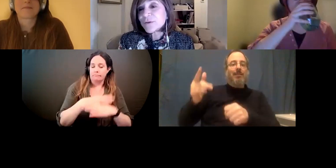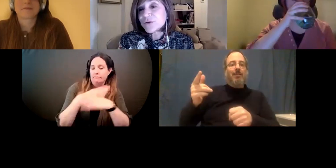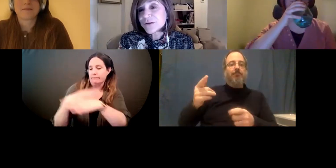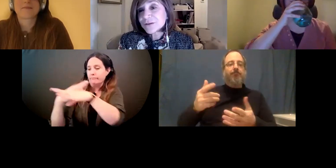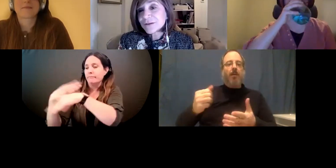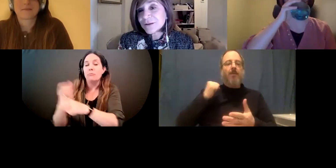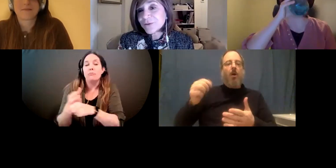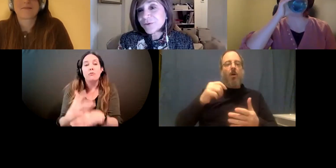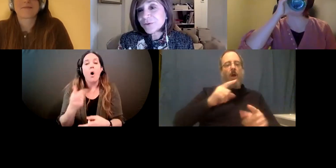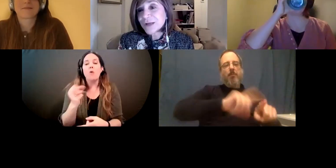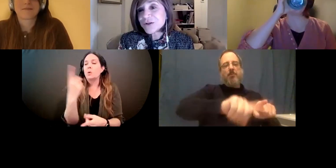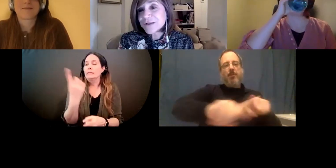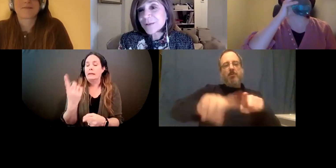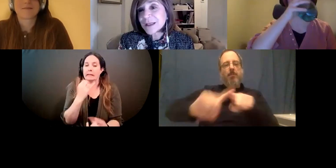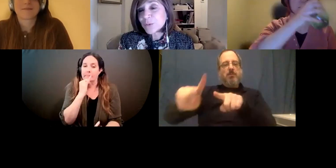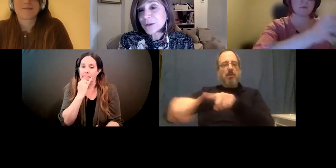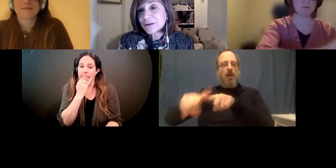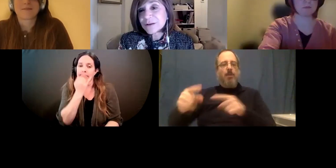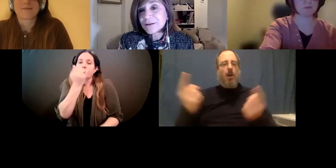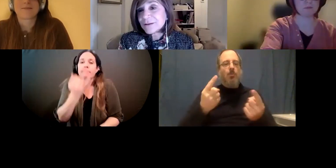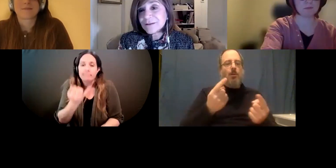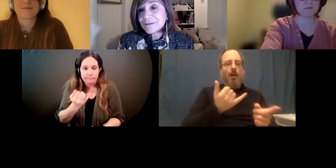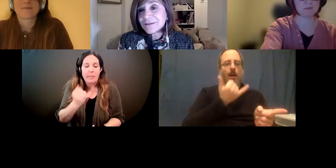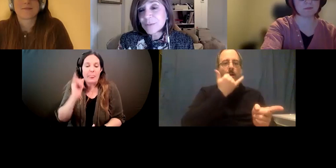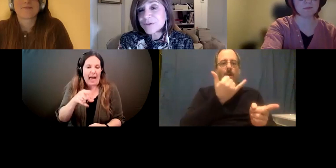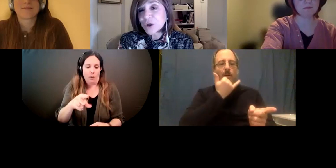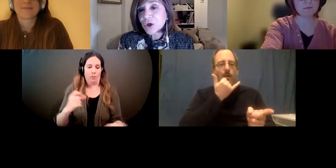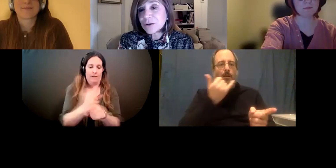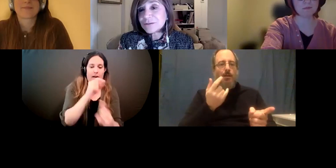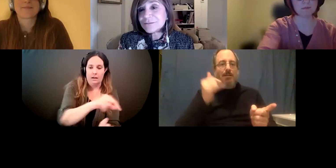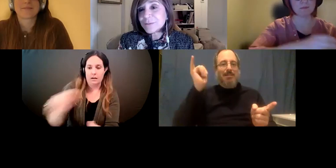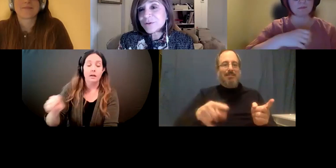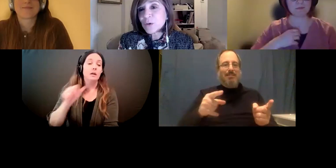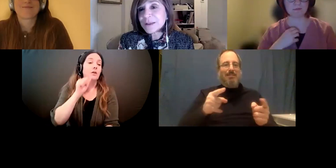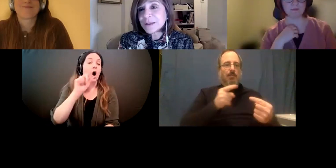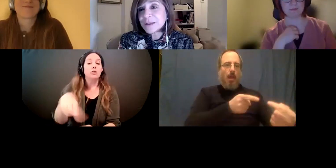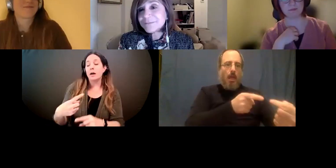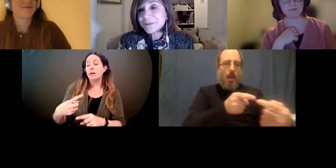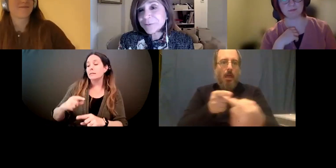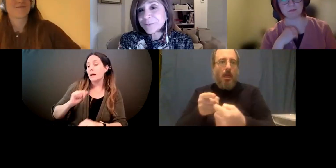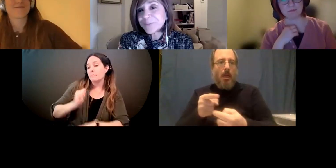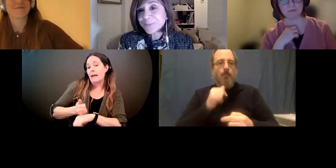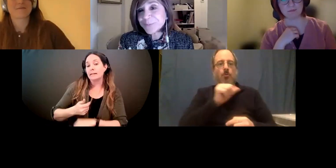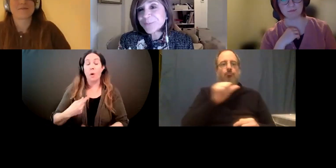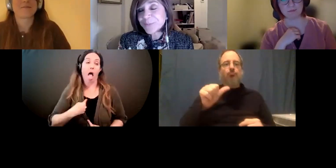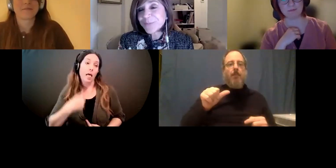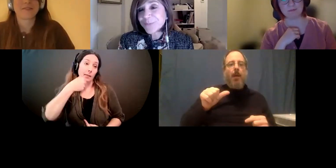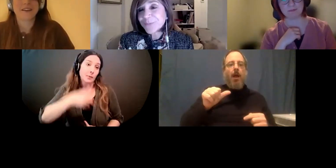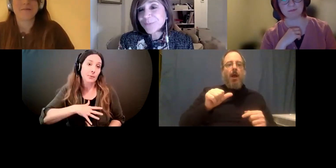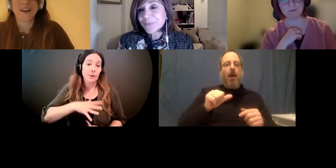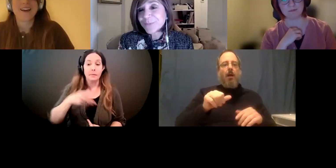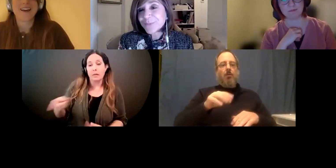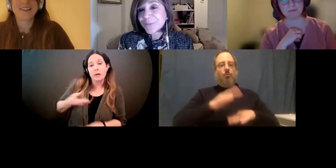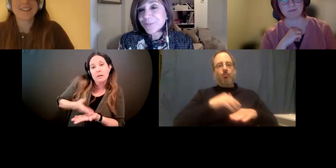those first, so you're not just coming in with, I was a girl, I was a woman, you know.